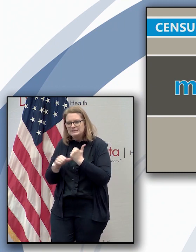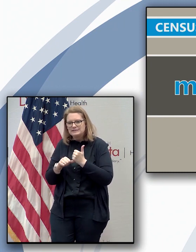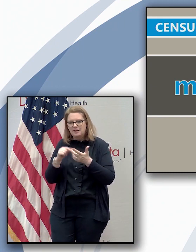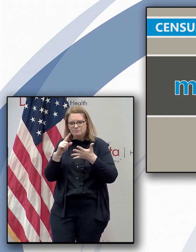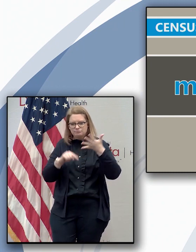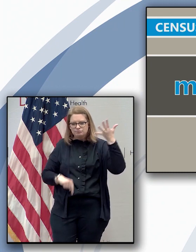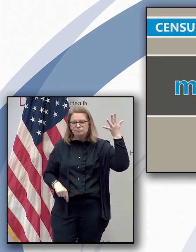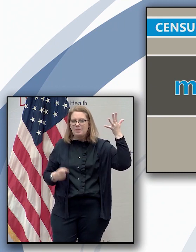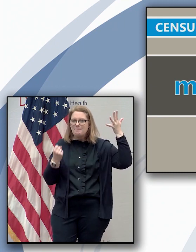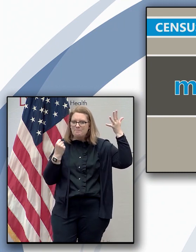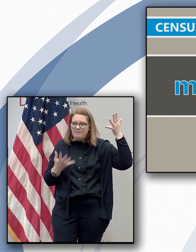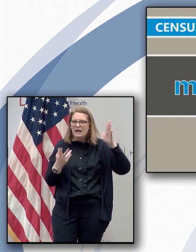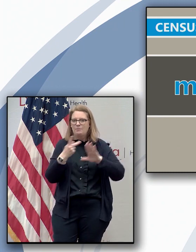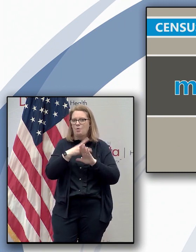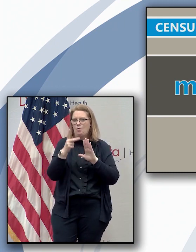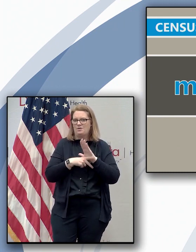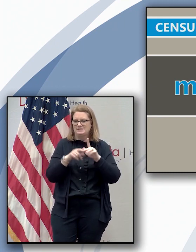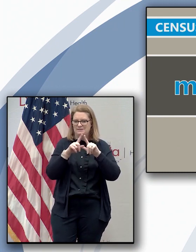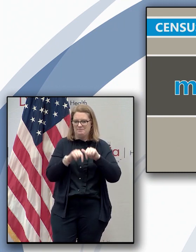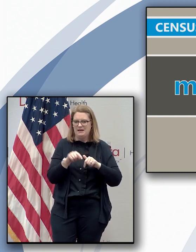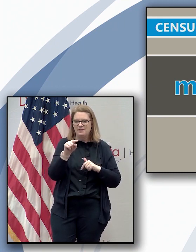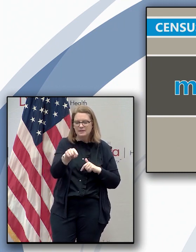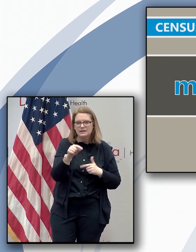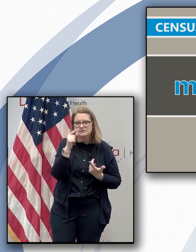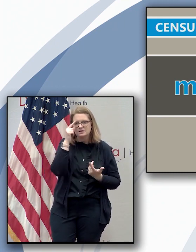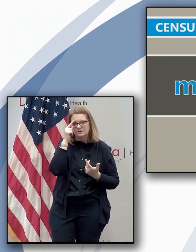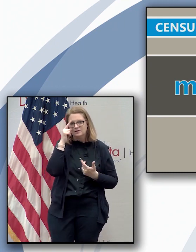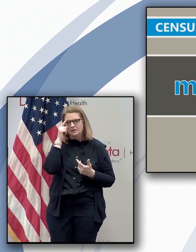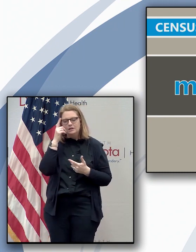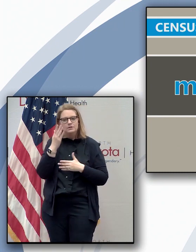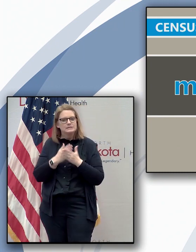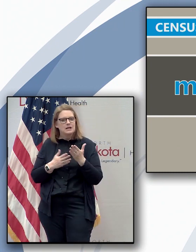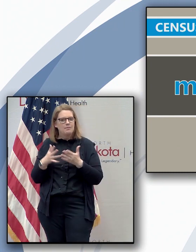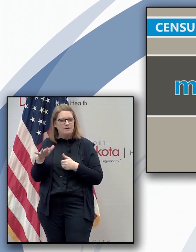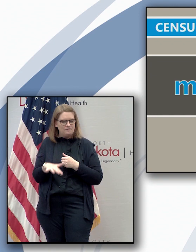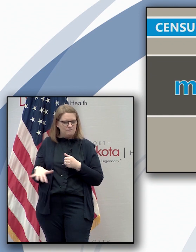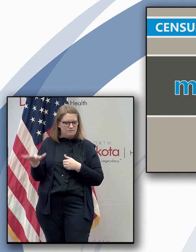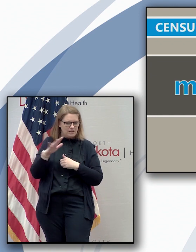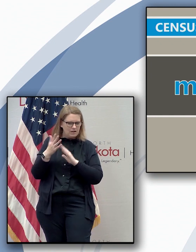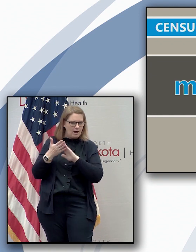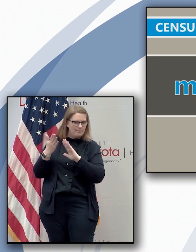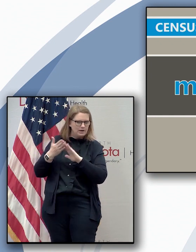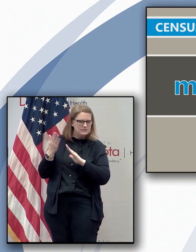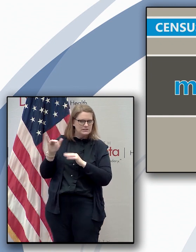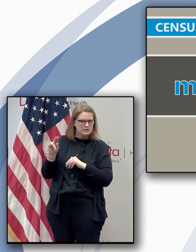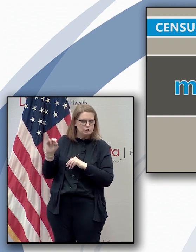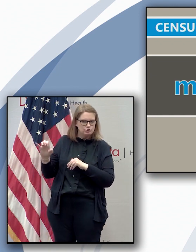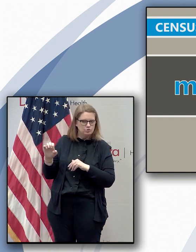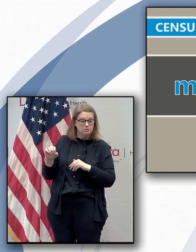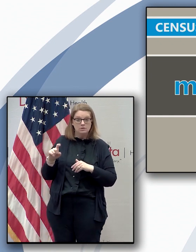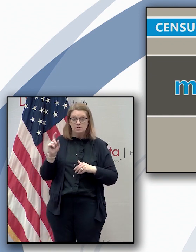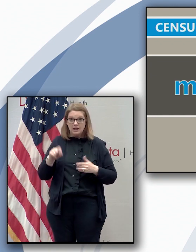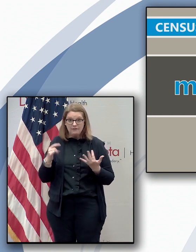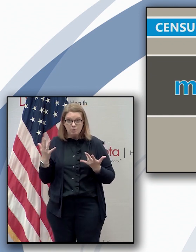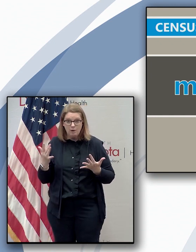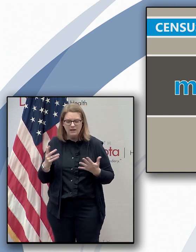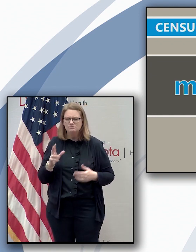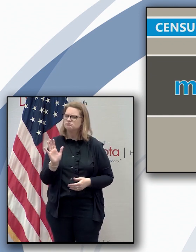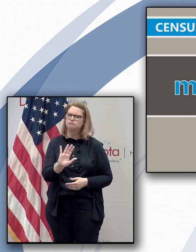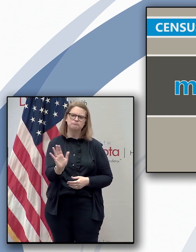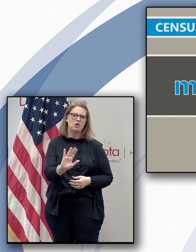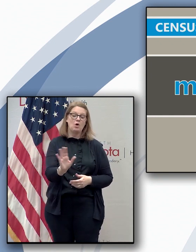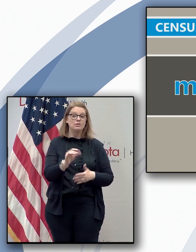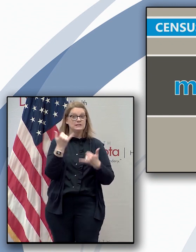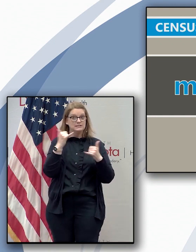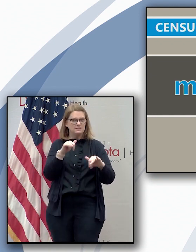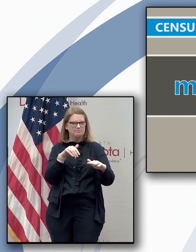more. The Federal Census Office will resume some field operations starting in June, but you don't have to wait for that. If you haven't done so, you